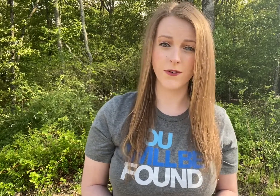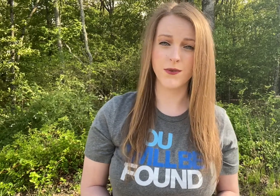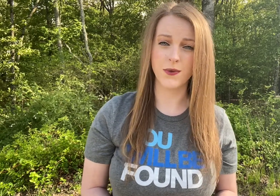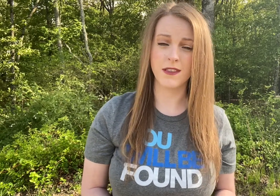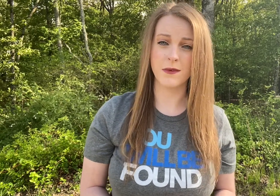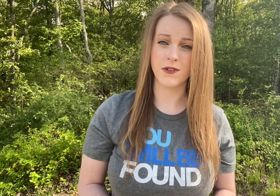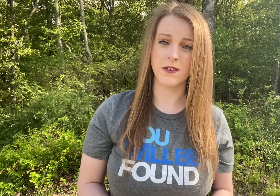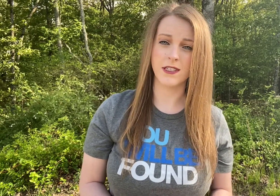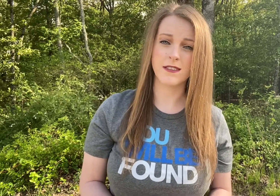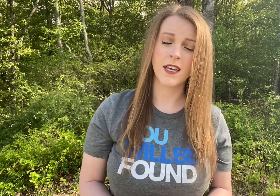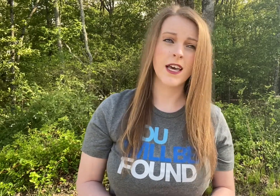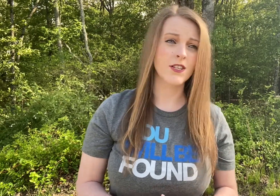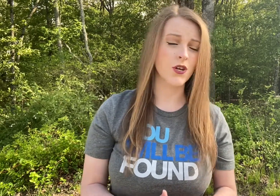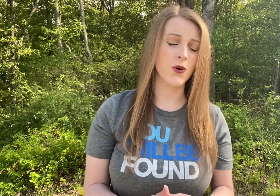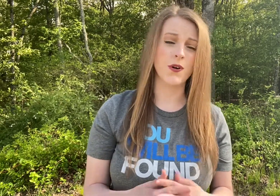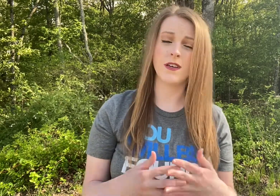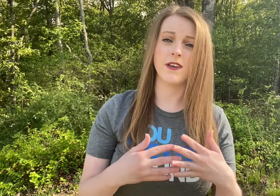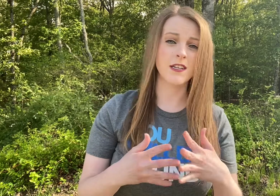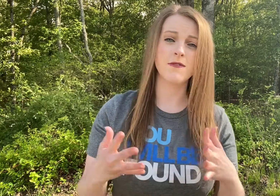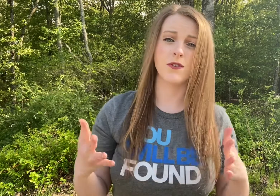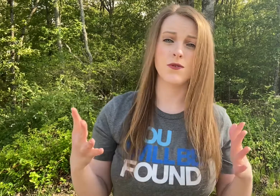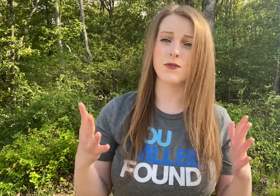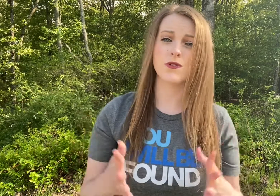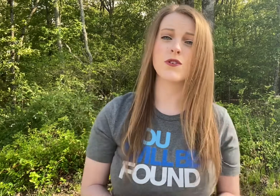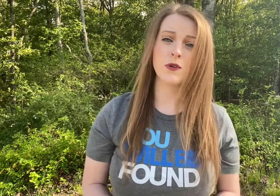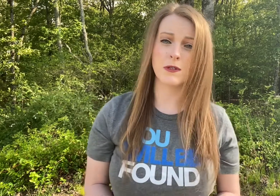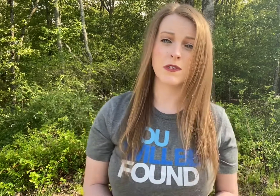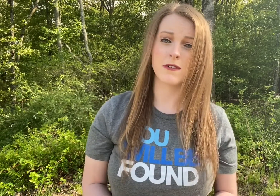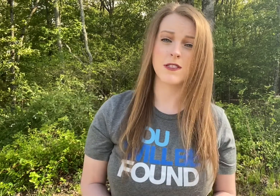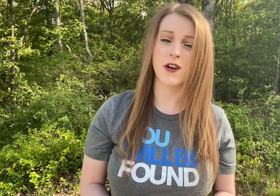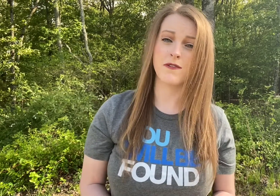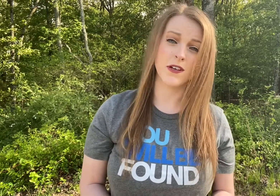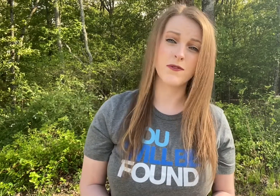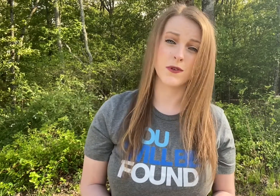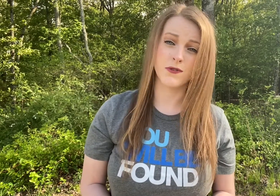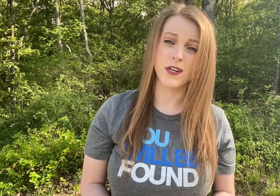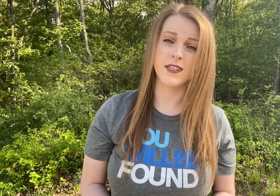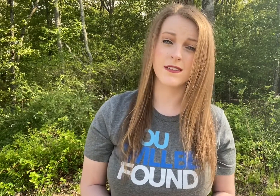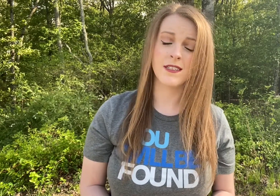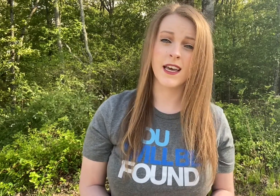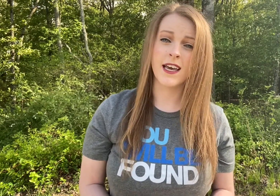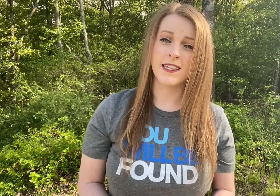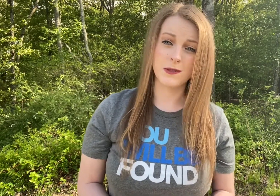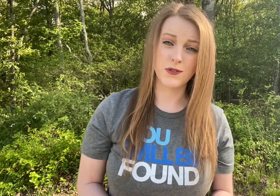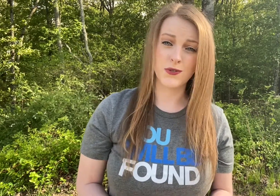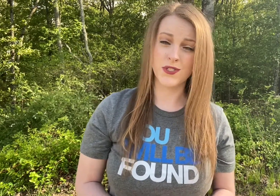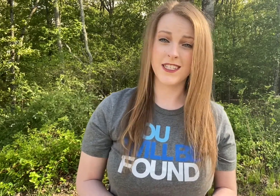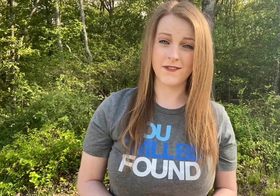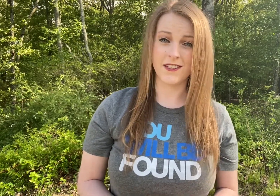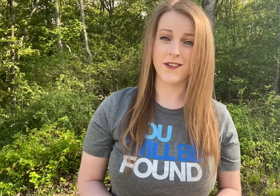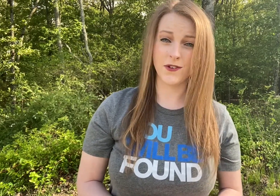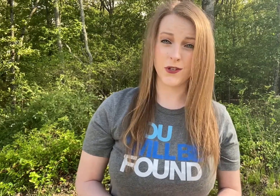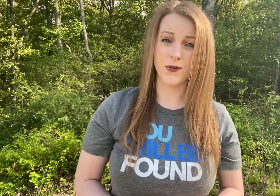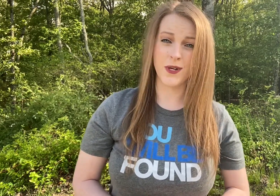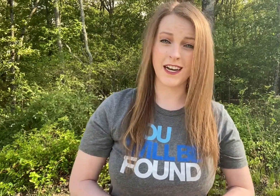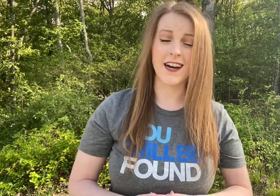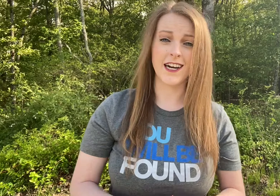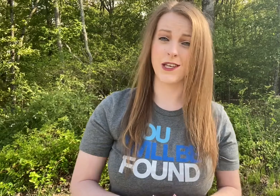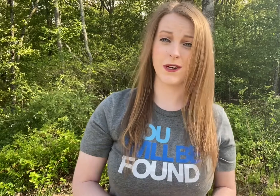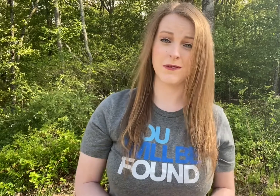with mental illness. So if any of you struggle with mental illness or have a loved one who does, this musical is definitely for you, and I highly recommend